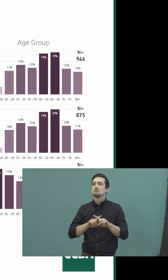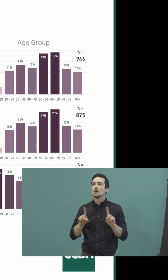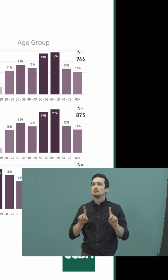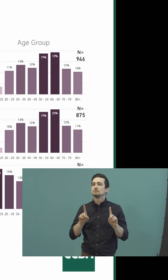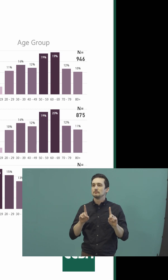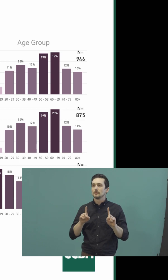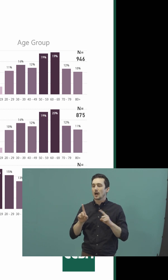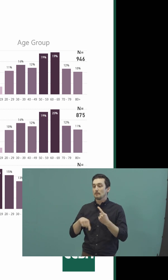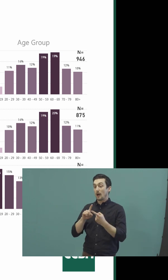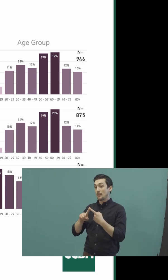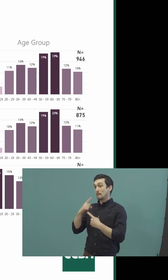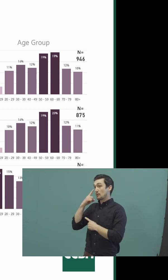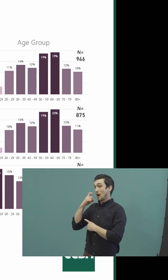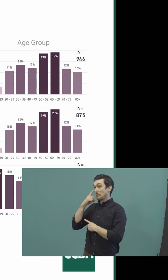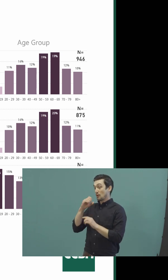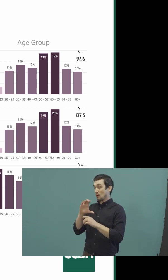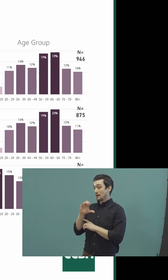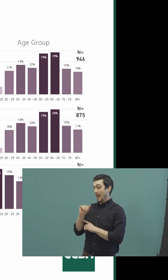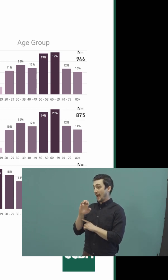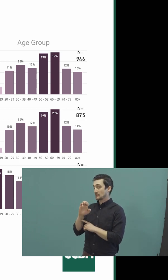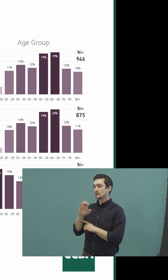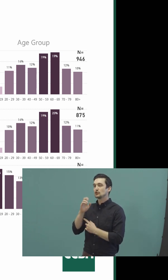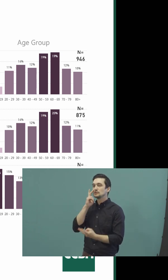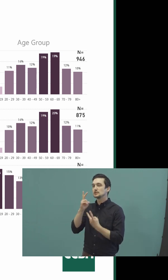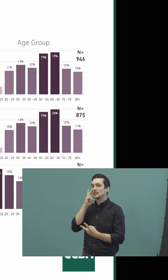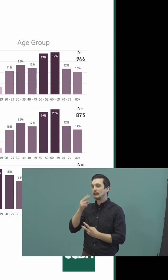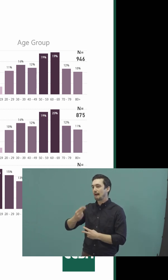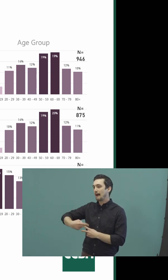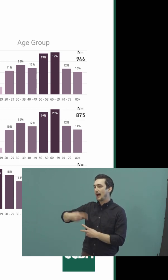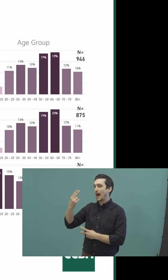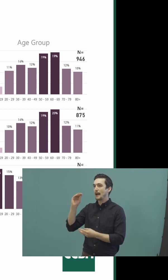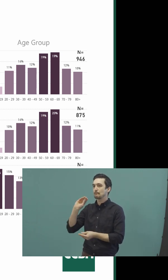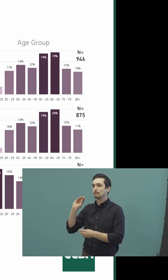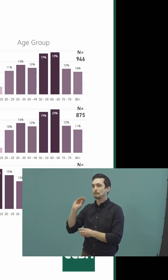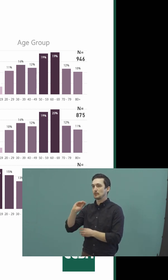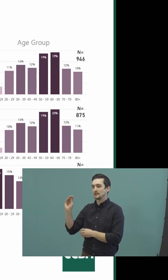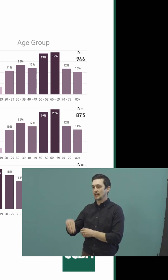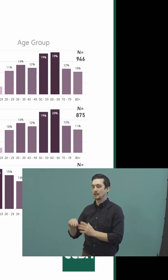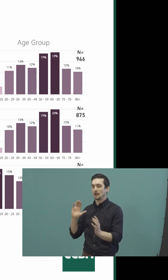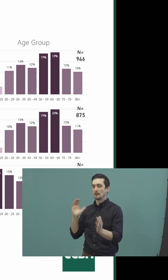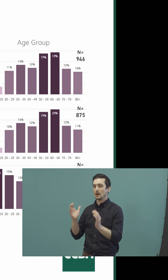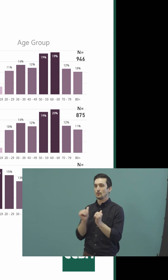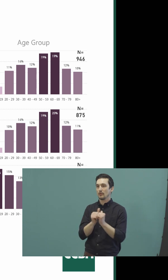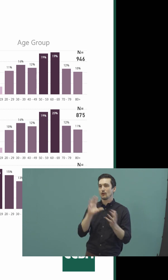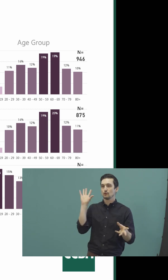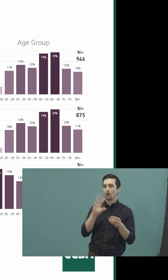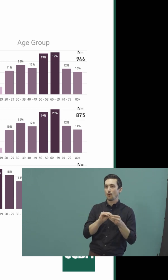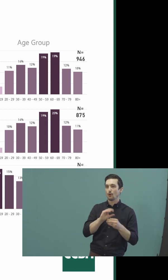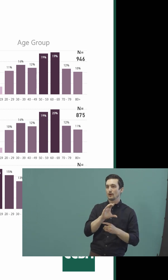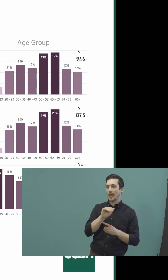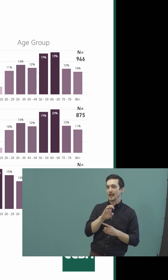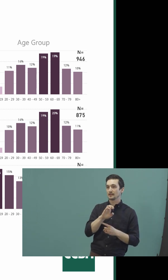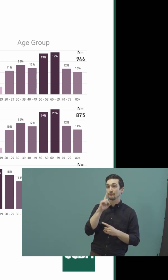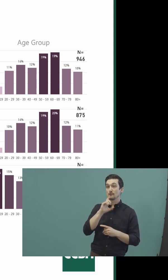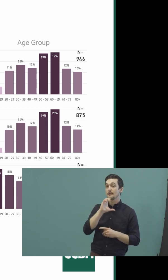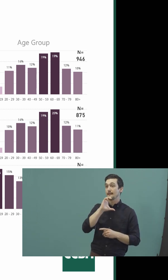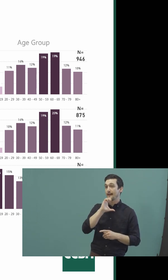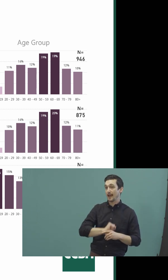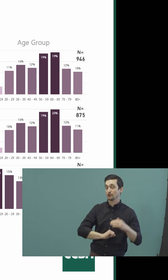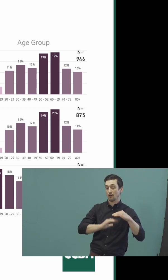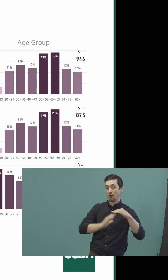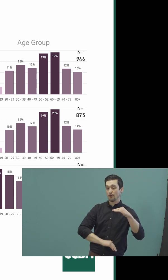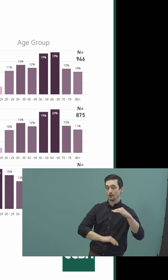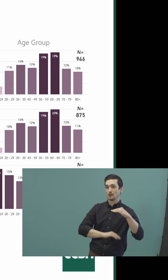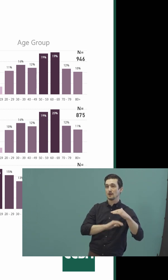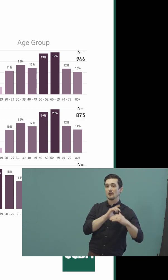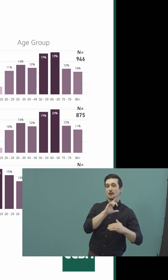the probable cases, you see a very high percent as compared to total cases for those under one year of